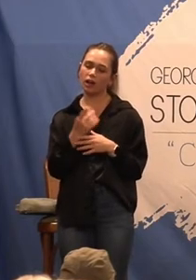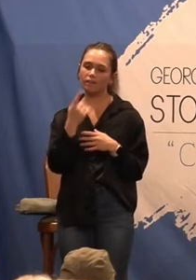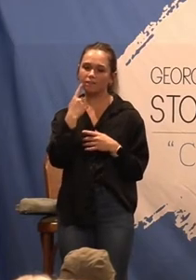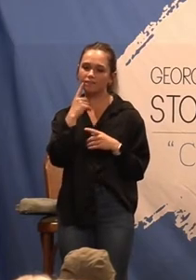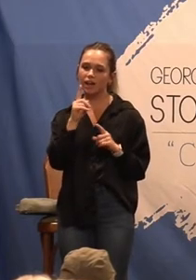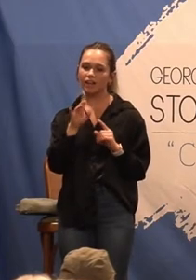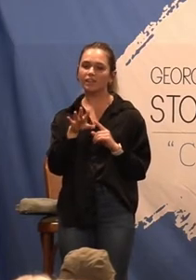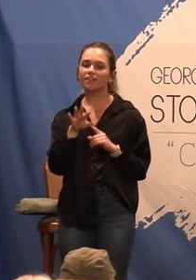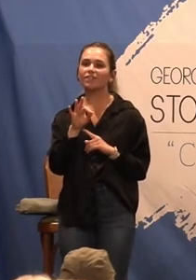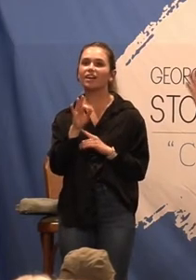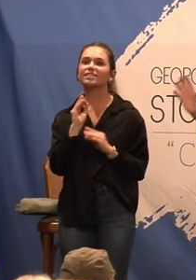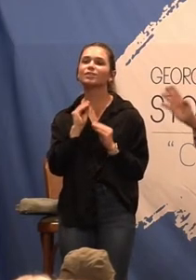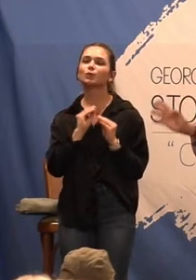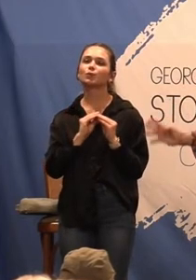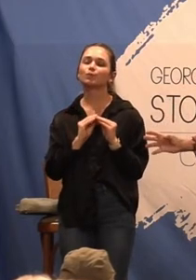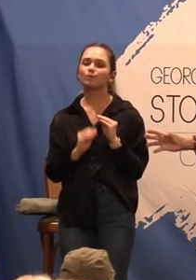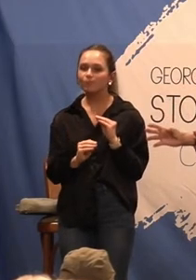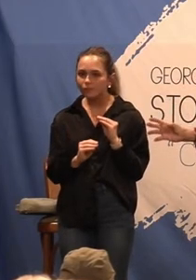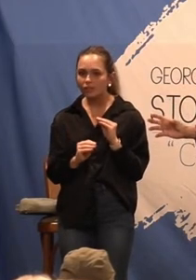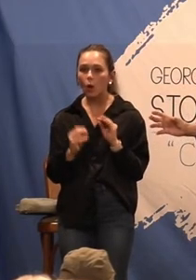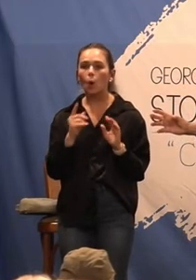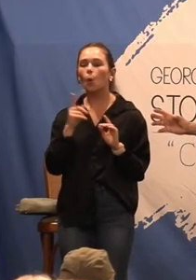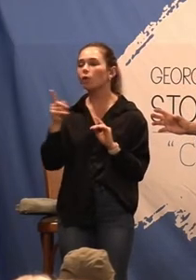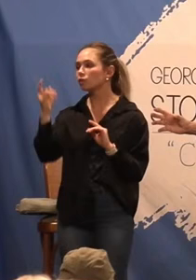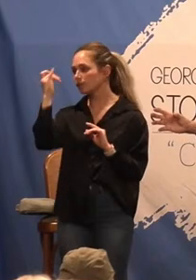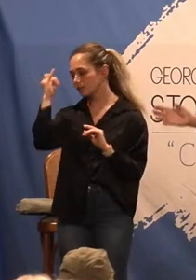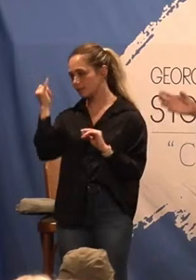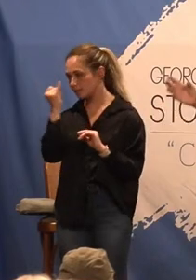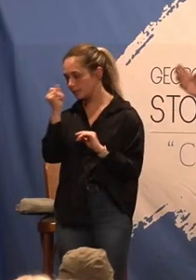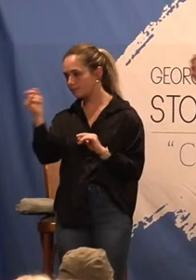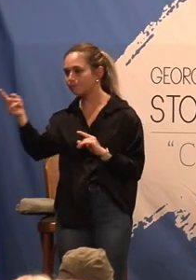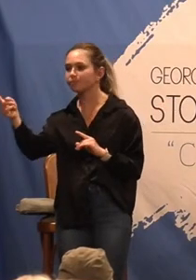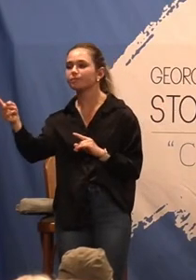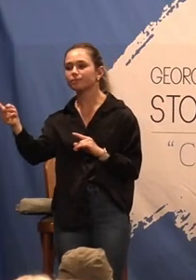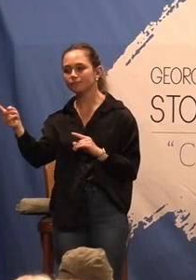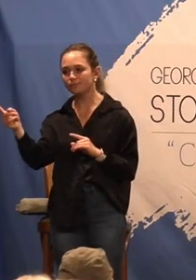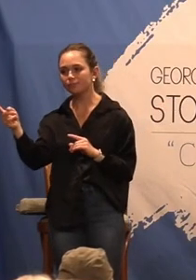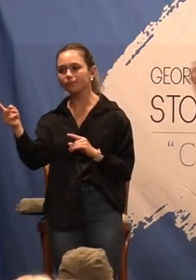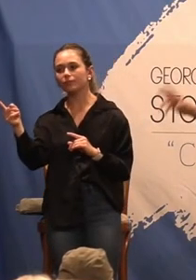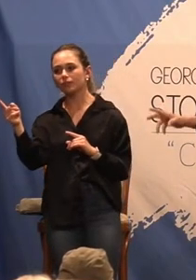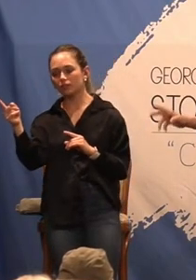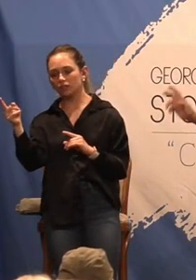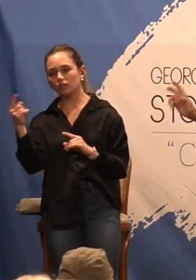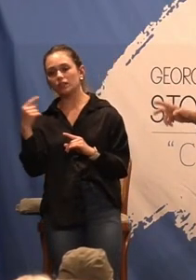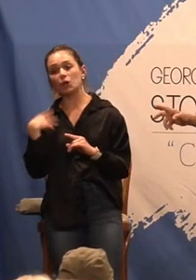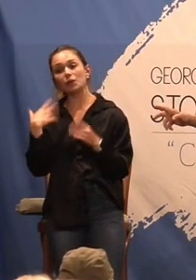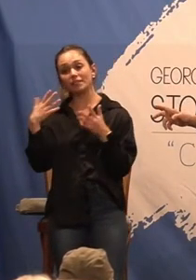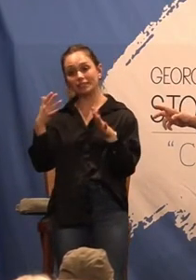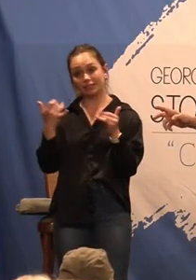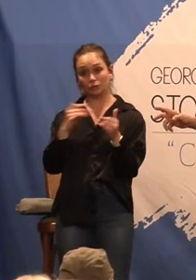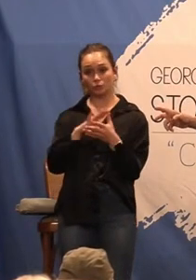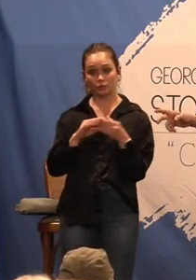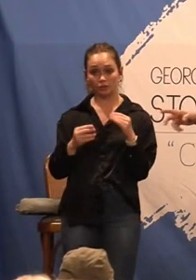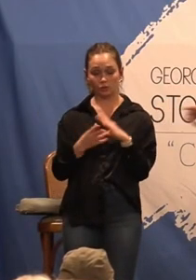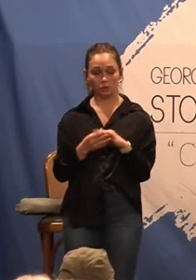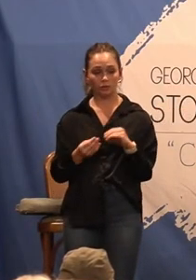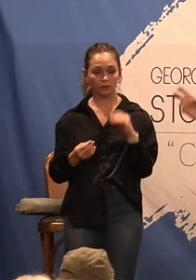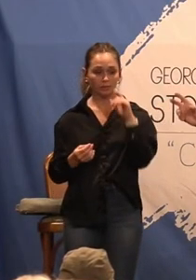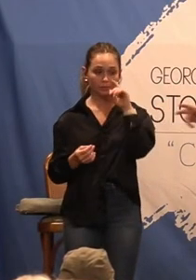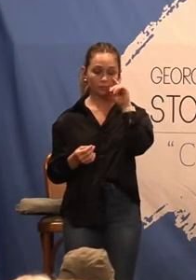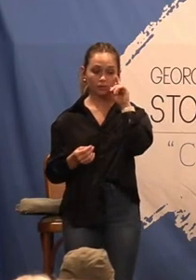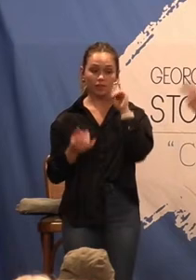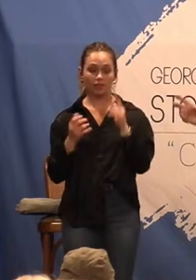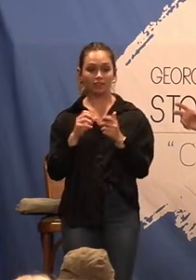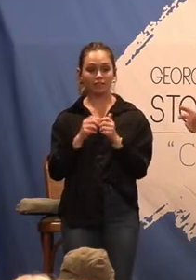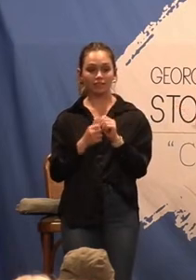I found a solution. Over in Italy, there is an ending to this story, and this